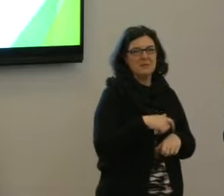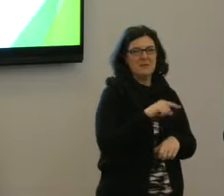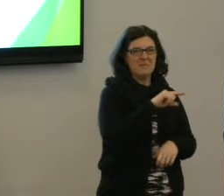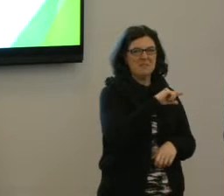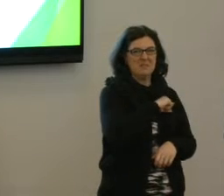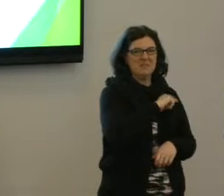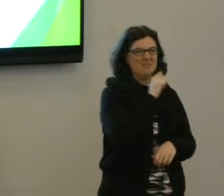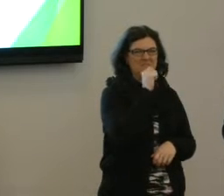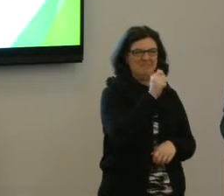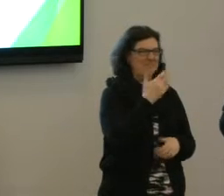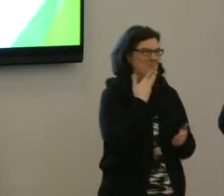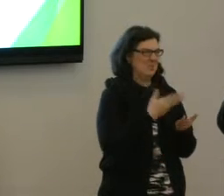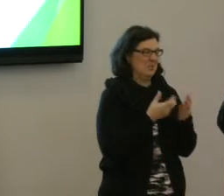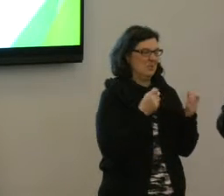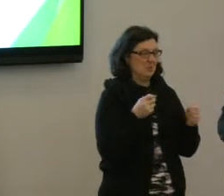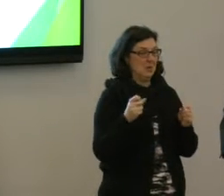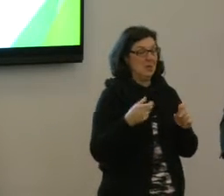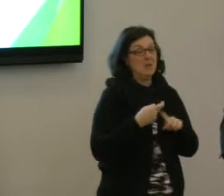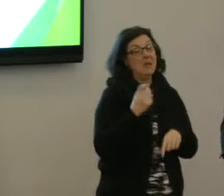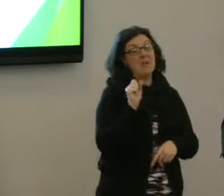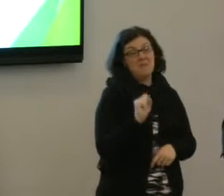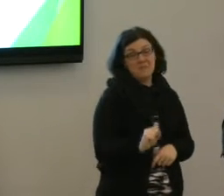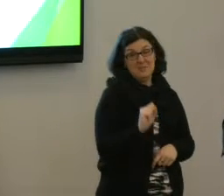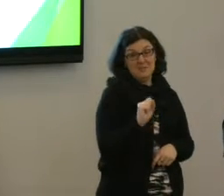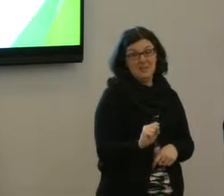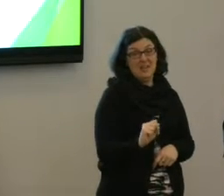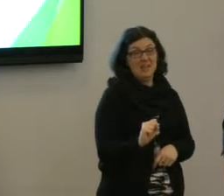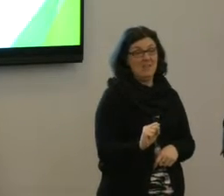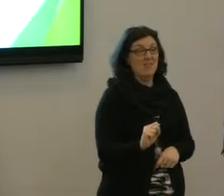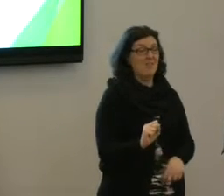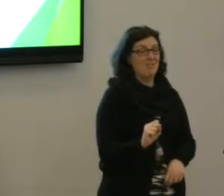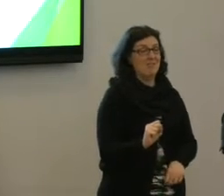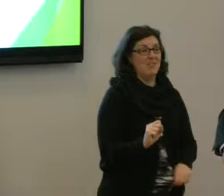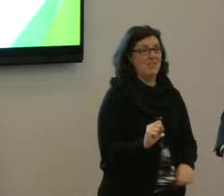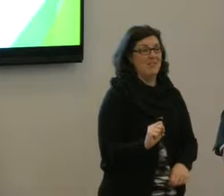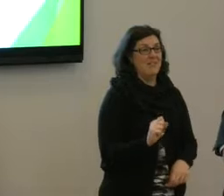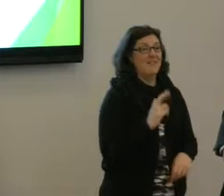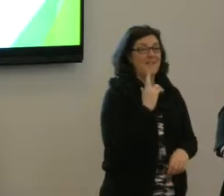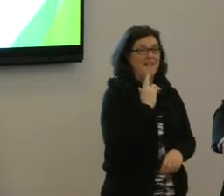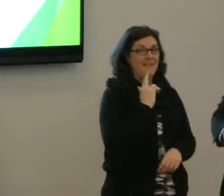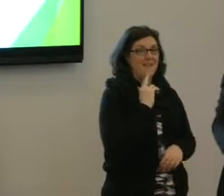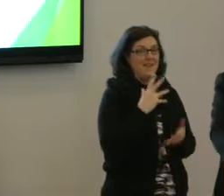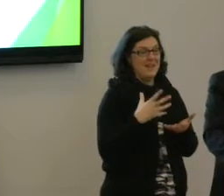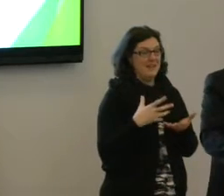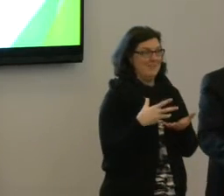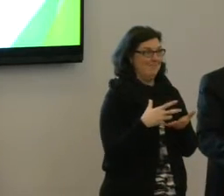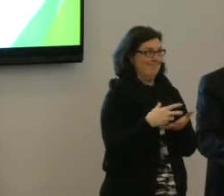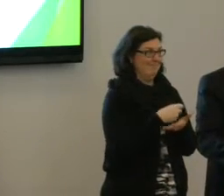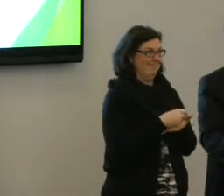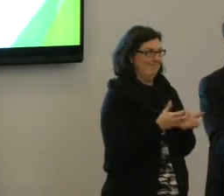well. I mean, I'm from the South. You know, honey catches a lot more flies